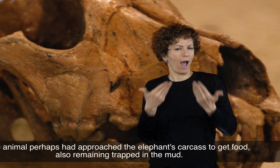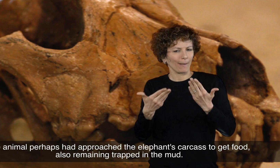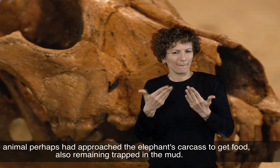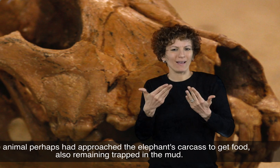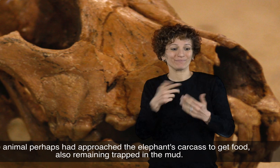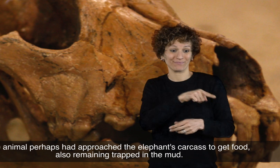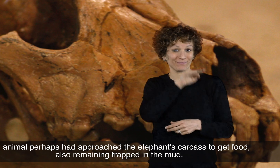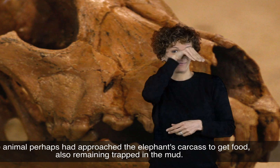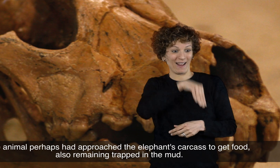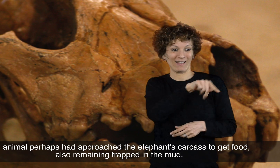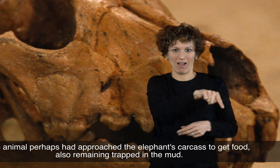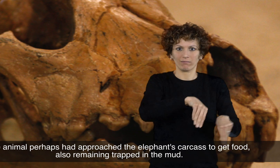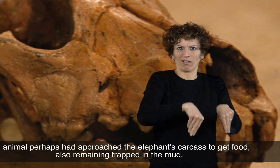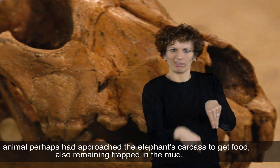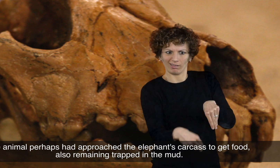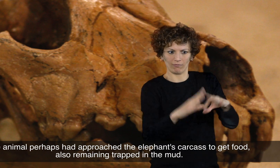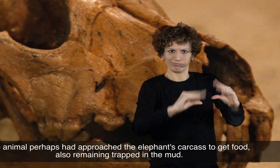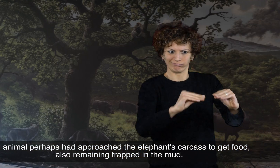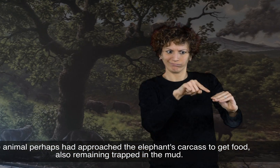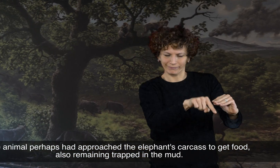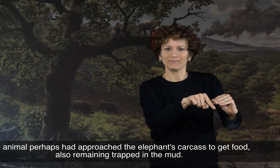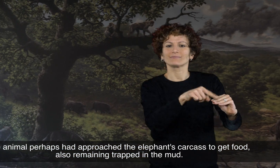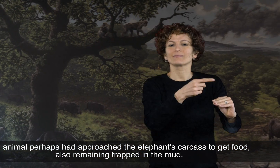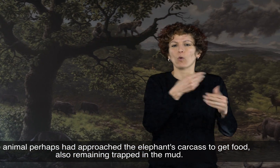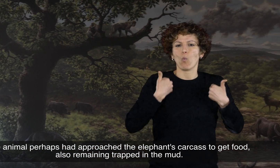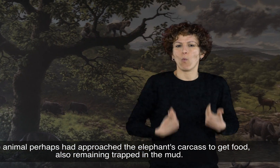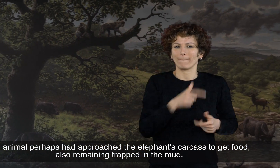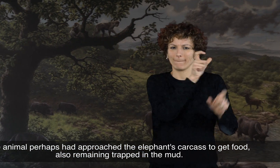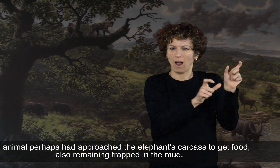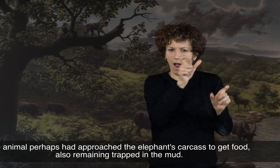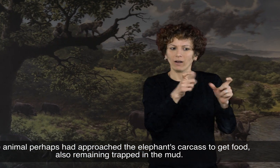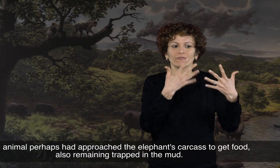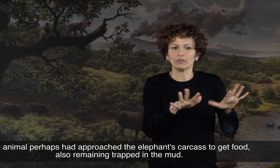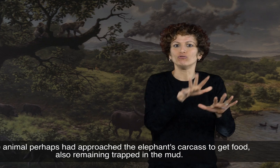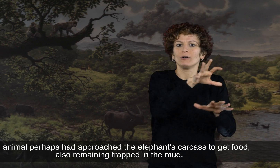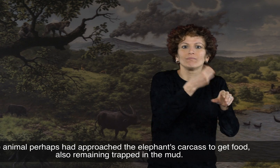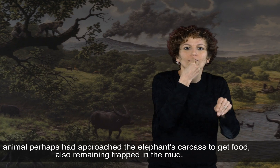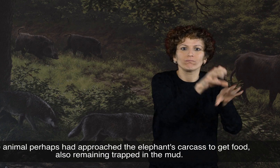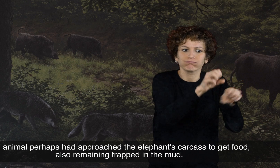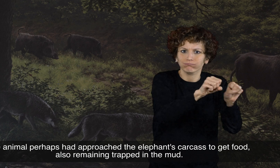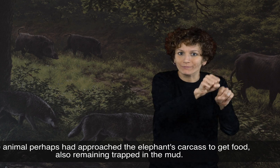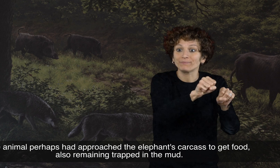The animal perhaps had approached the elephant's carcass to get food, also remaining trapped in the